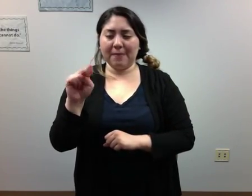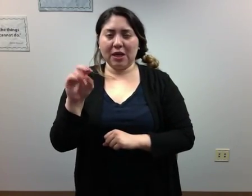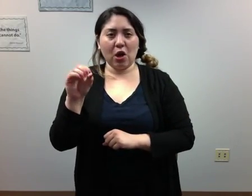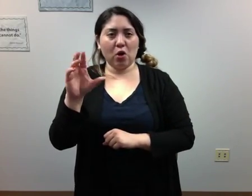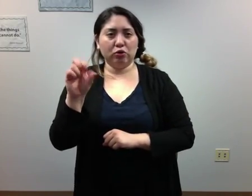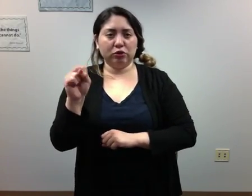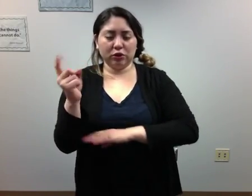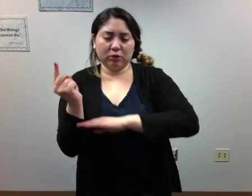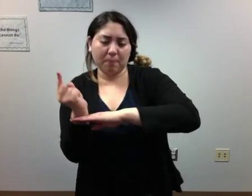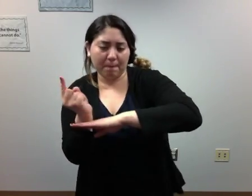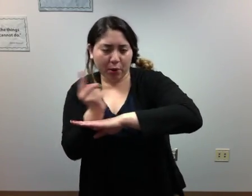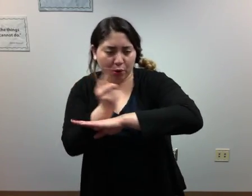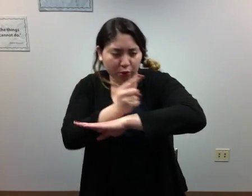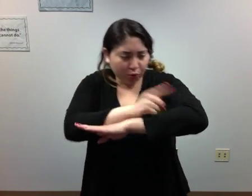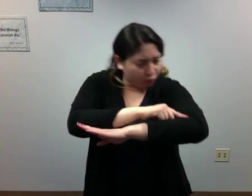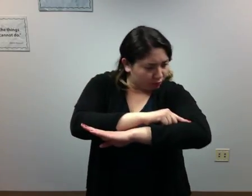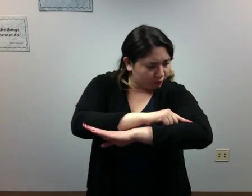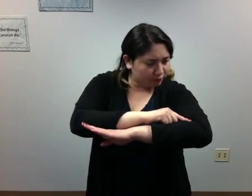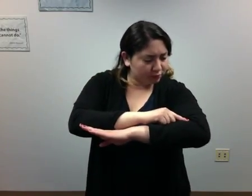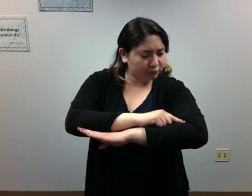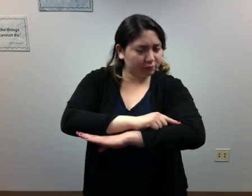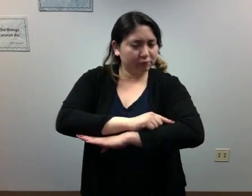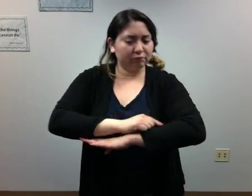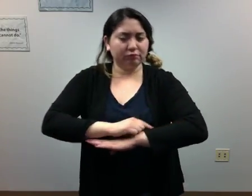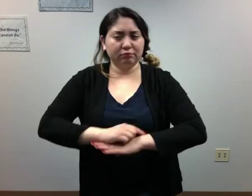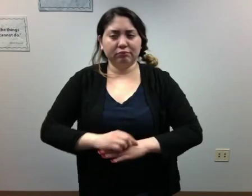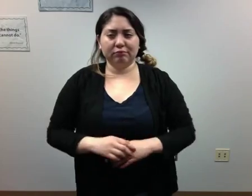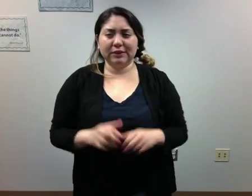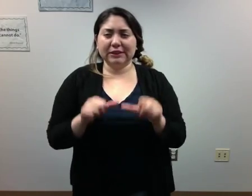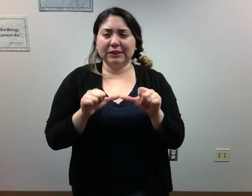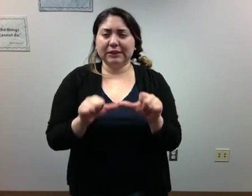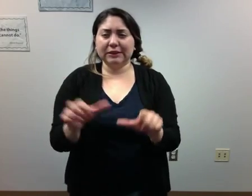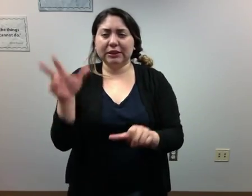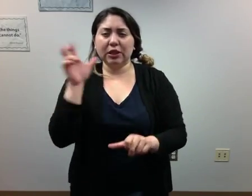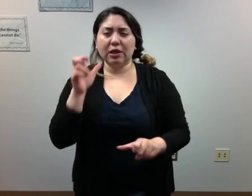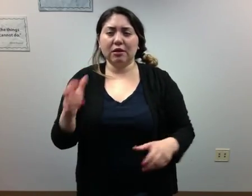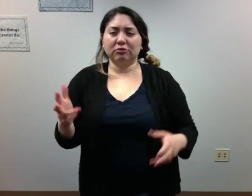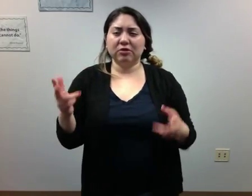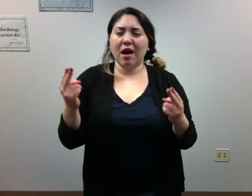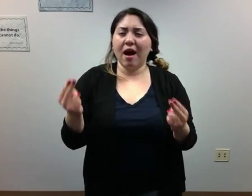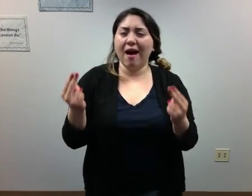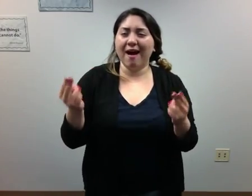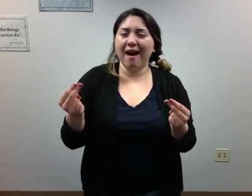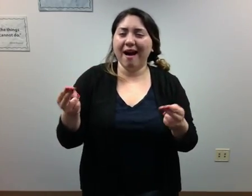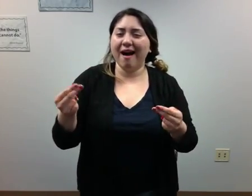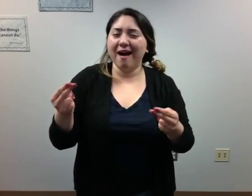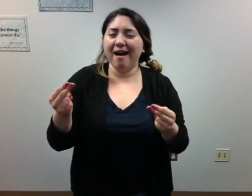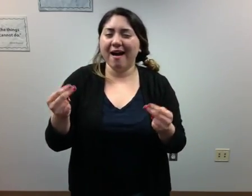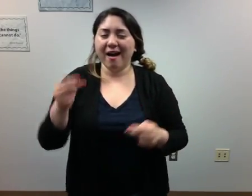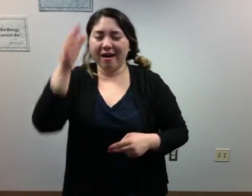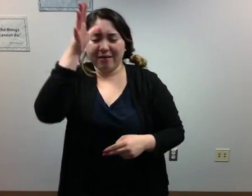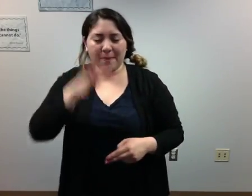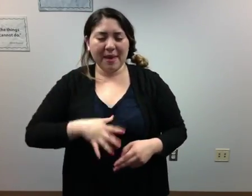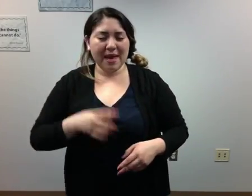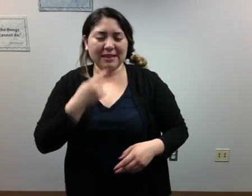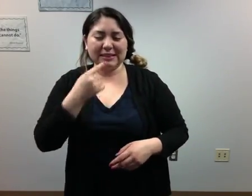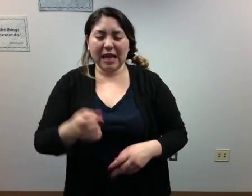had found for a tabletop. I can still hear the laughter of the men telling jokes you weren't supposed to